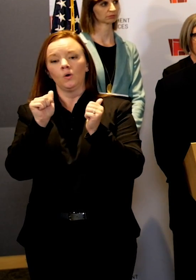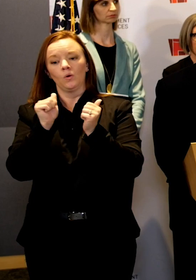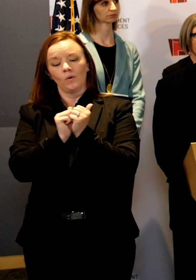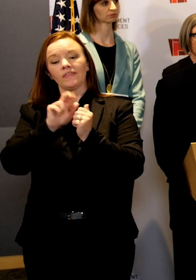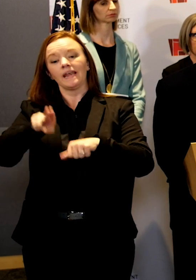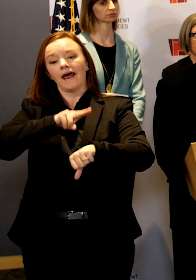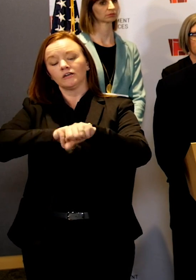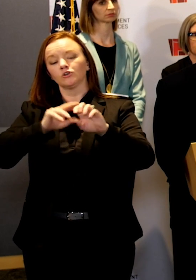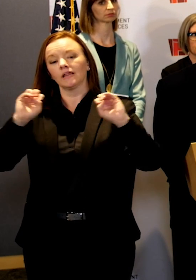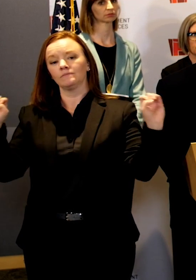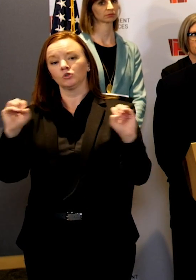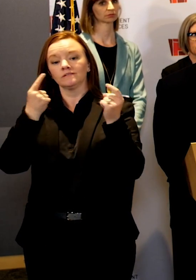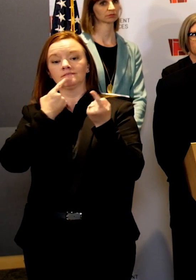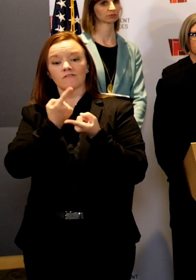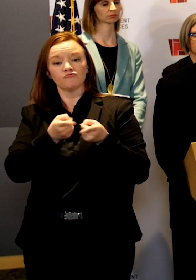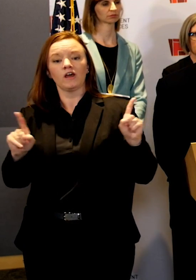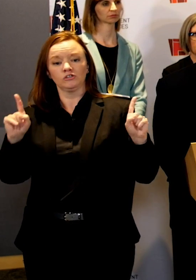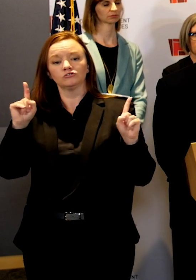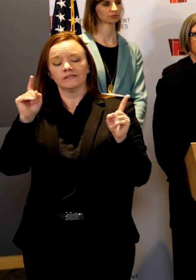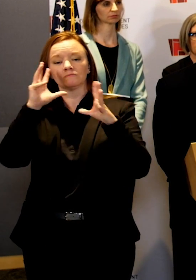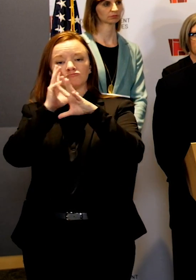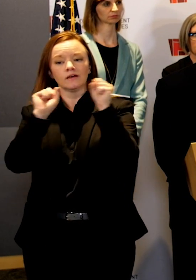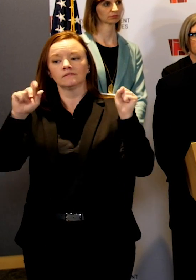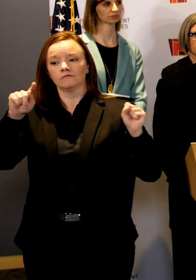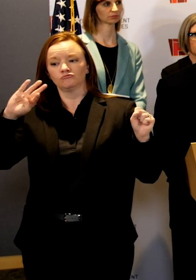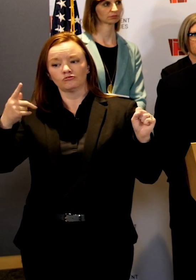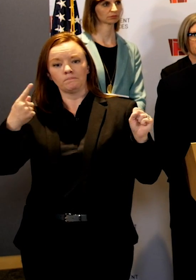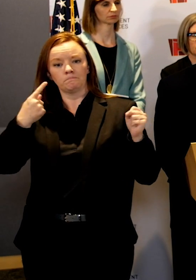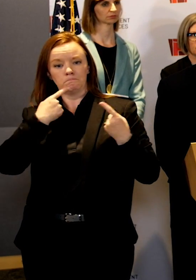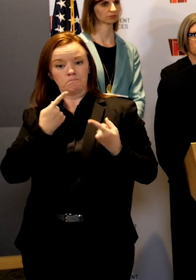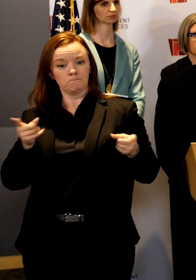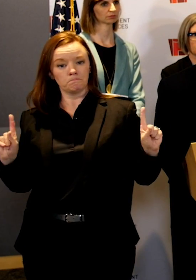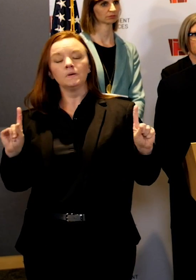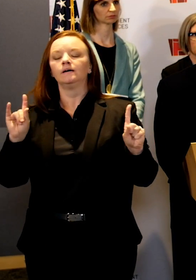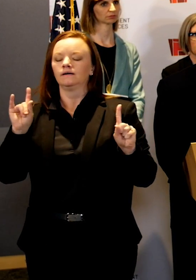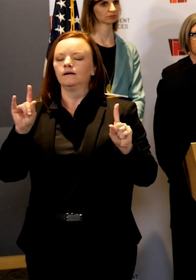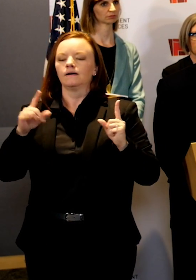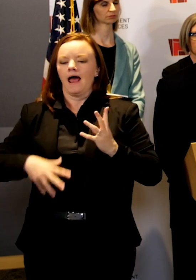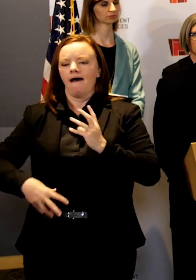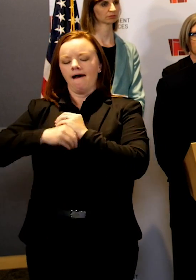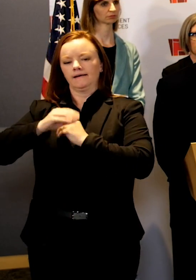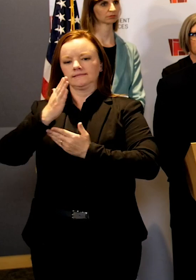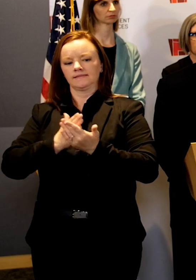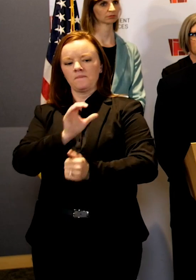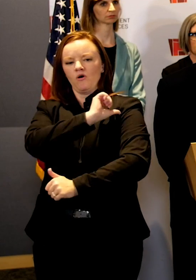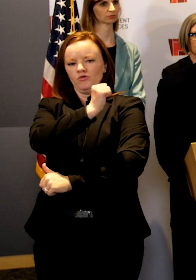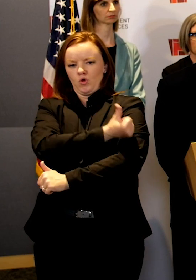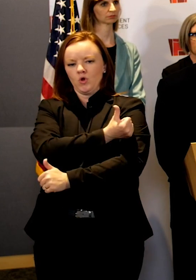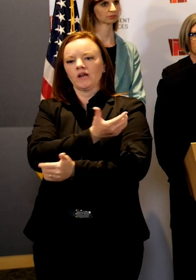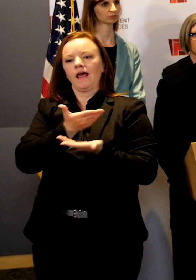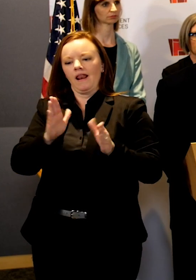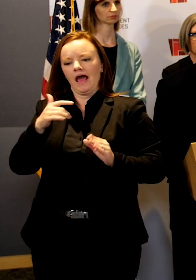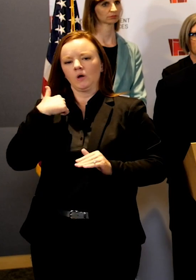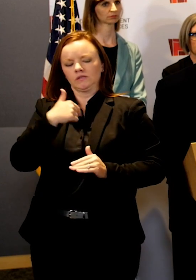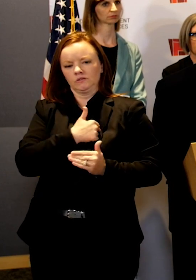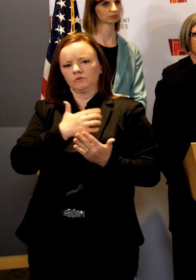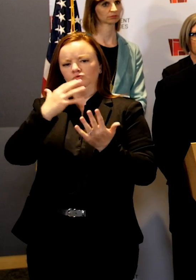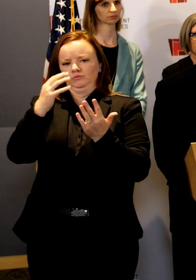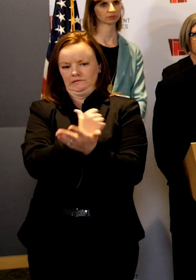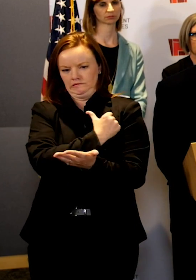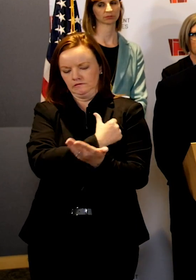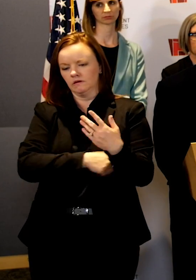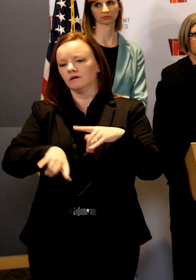Emergency Declaration issued by President Trump, that opens up certain authorities in addition to the public health declaration